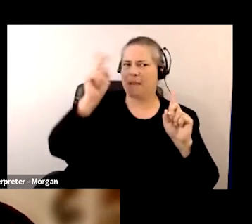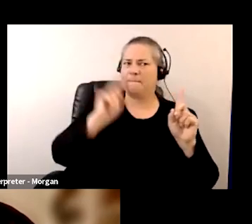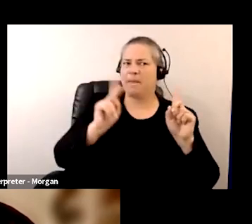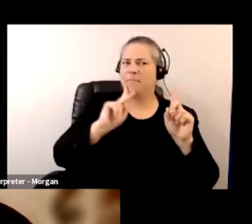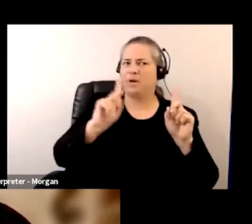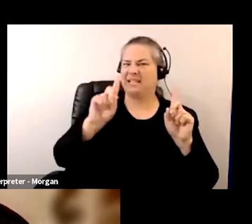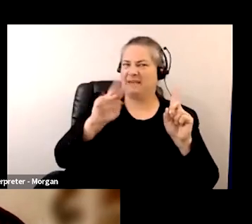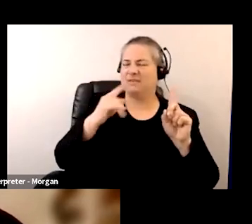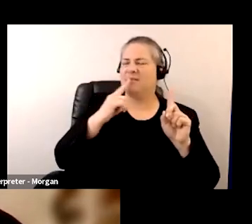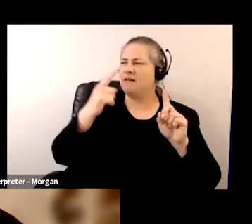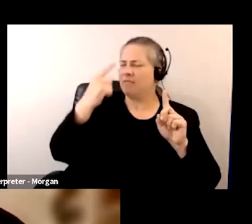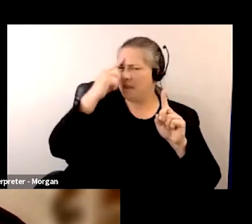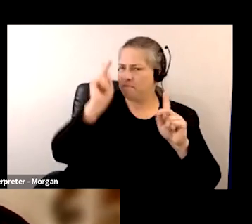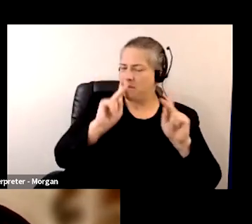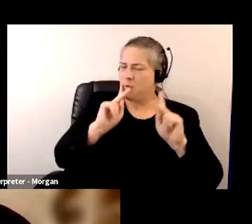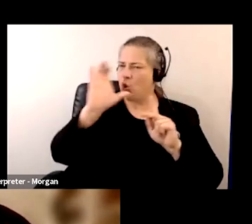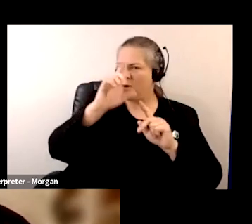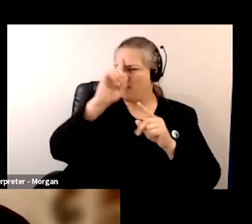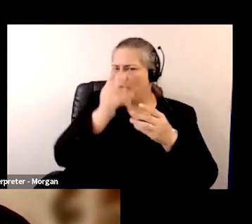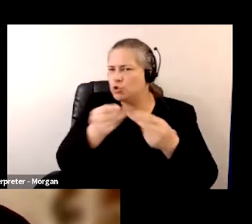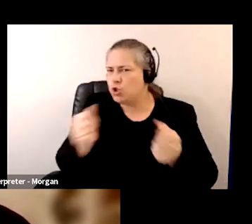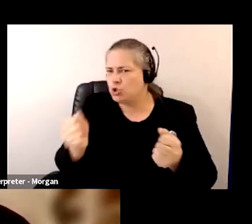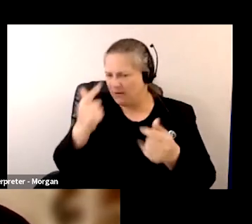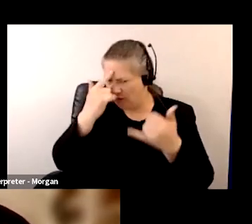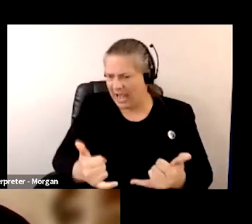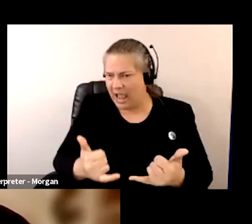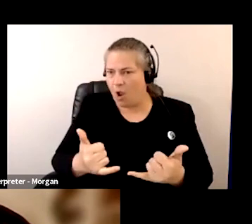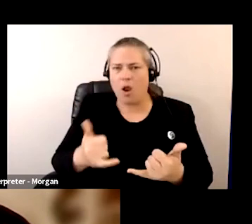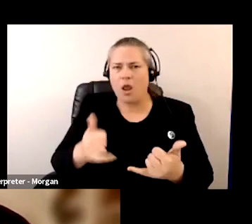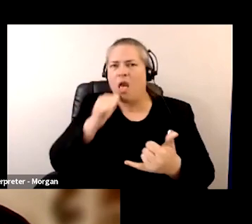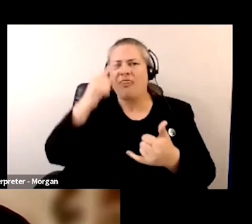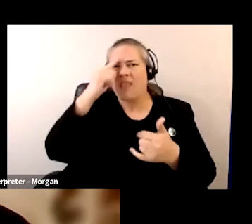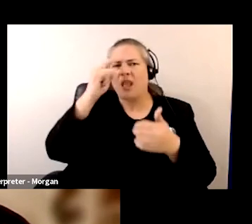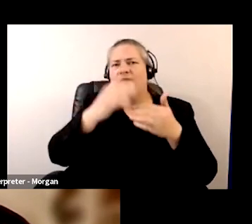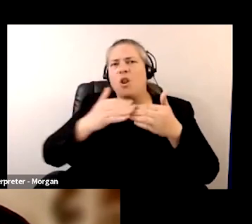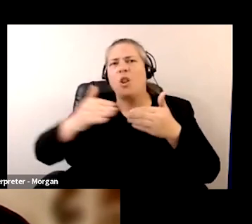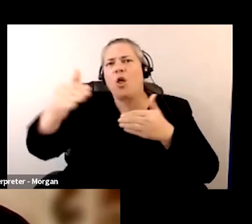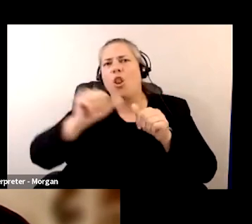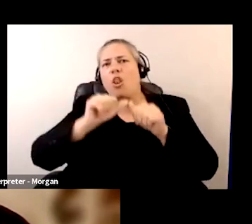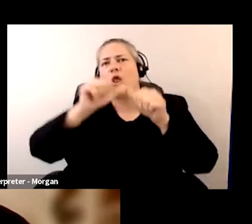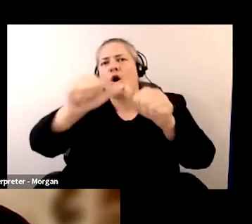that can solve the immediate problem and not necessarily the long-term solution that might